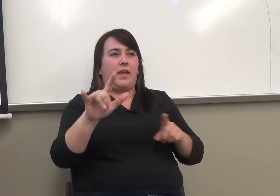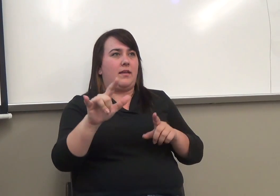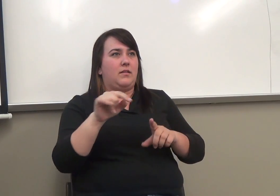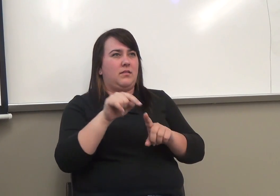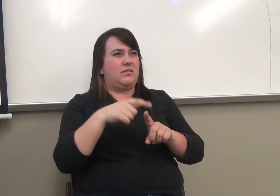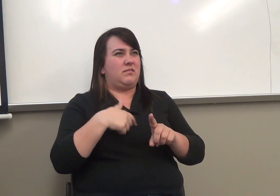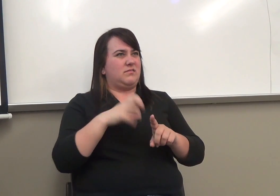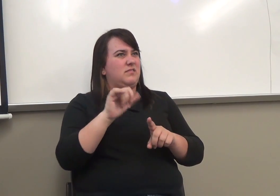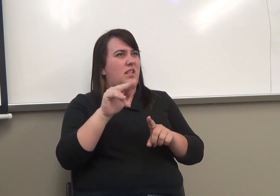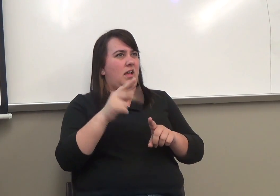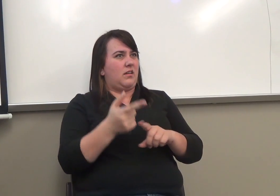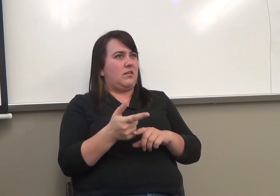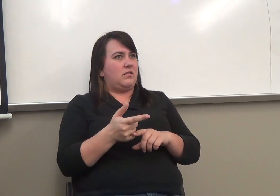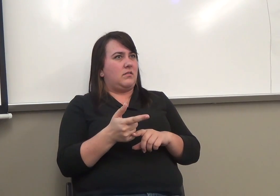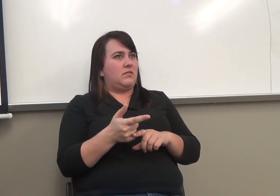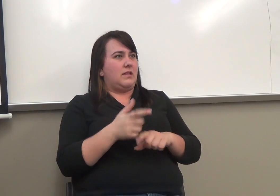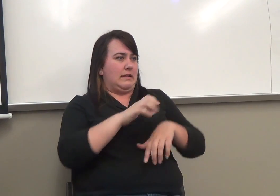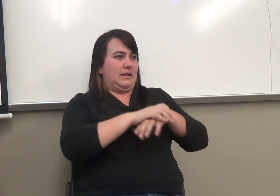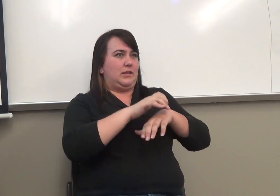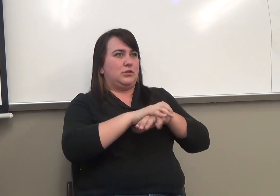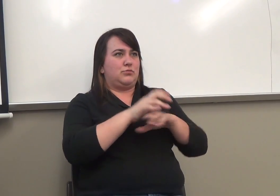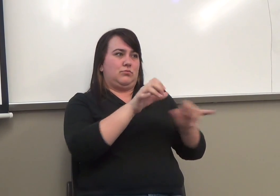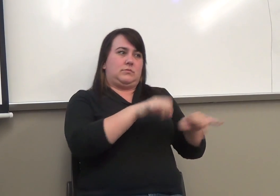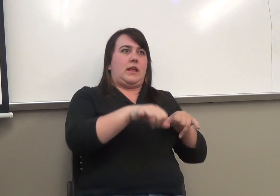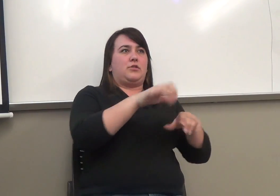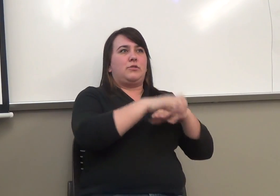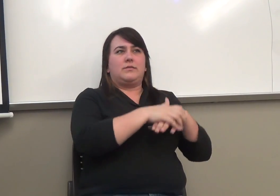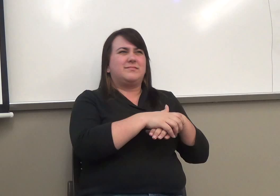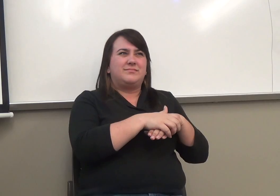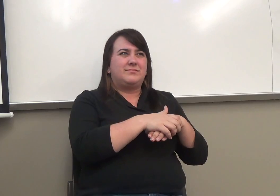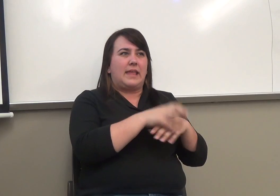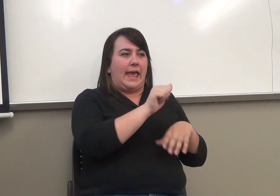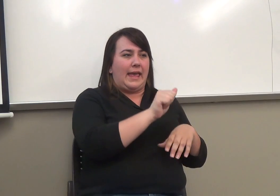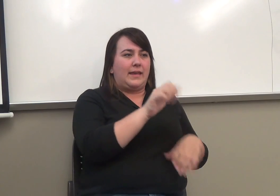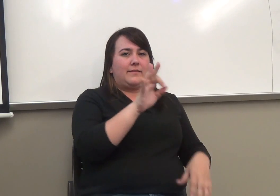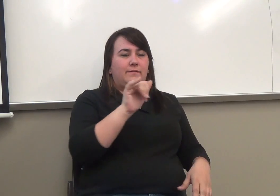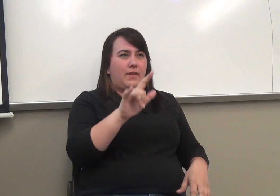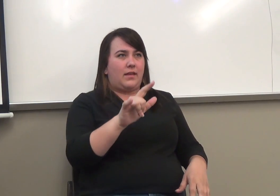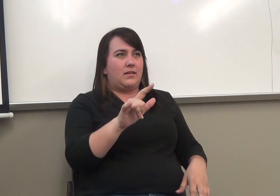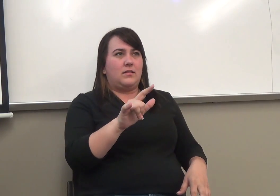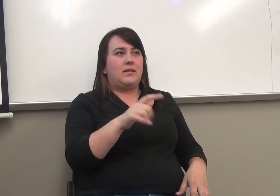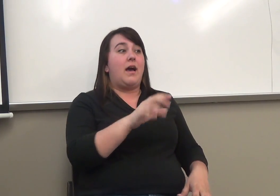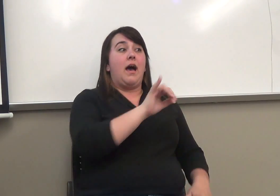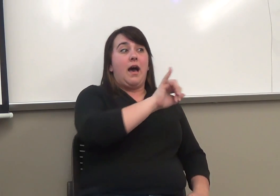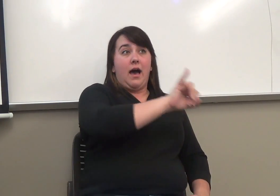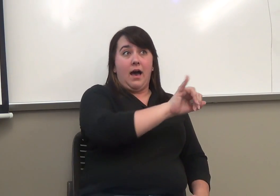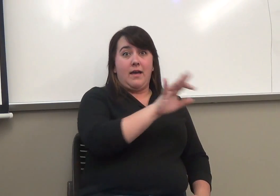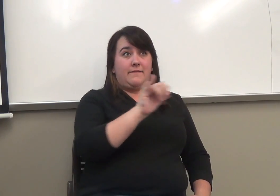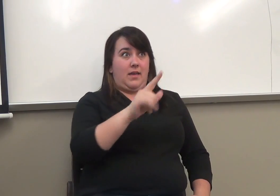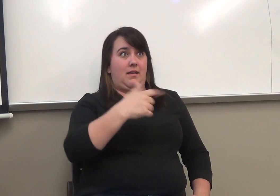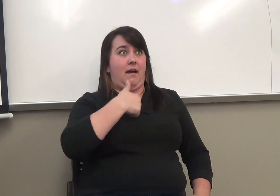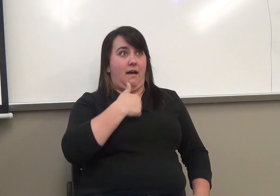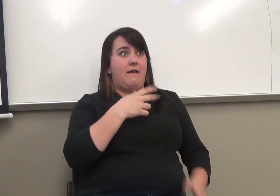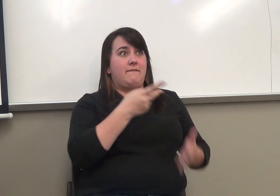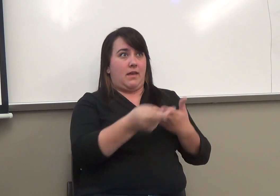slang. So again, this is flat out slang. Yeah, you have to change it to